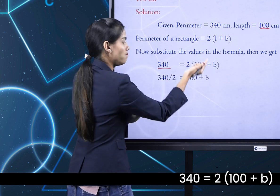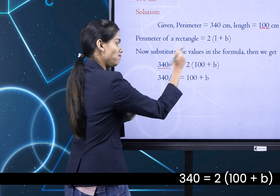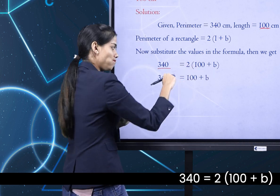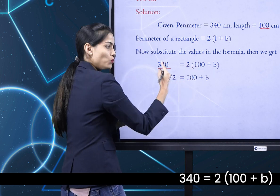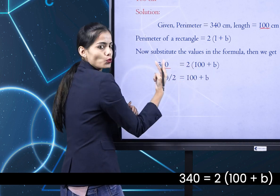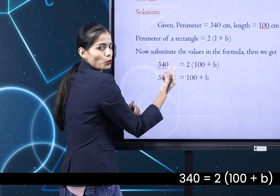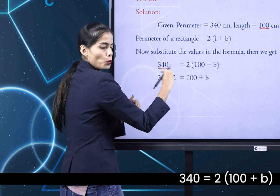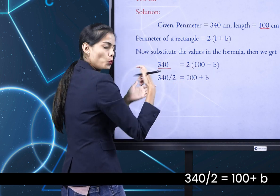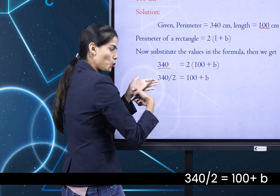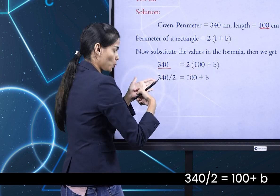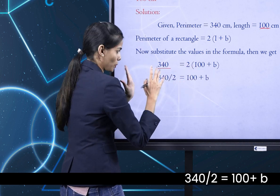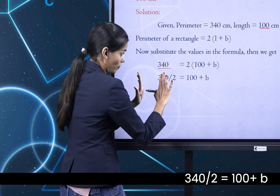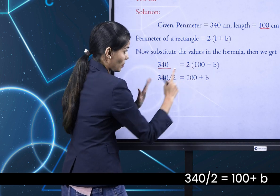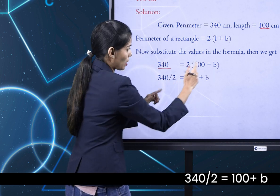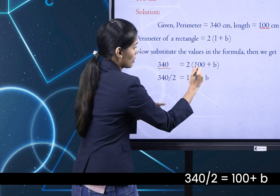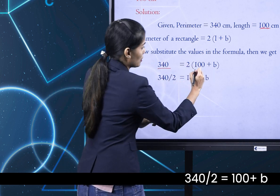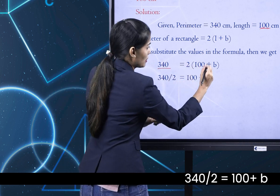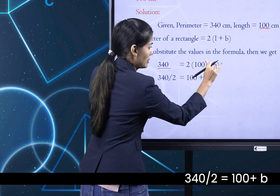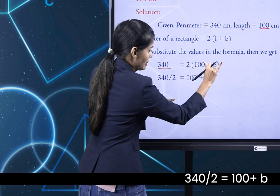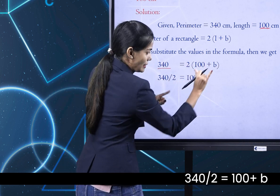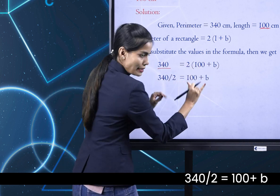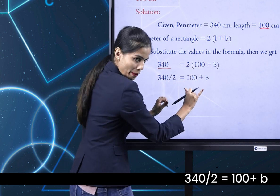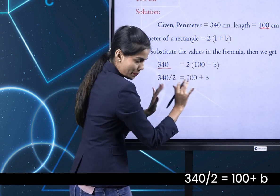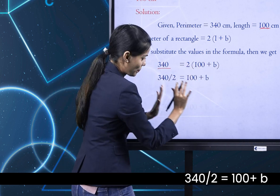340 by 2 is equal to 100 plus breadth.